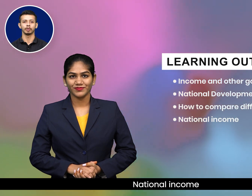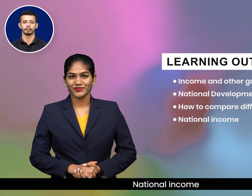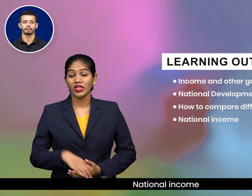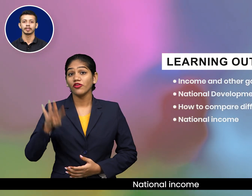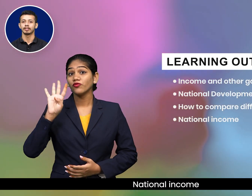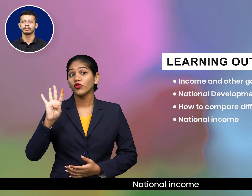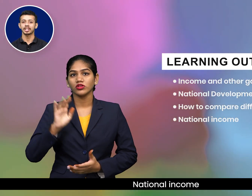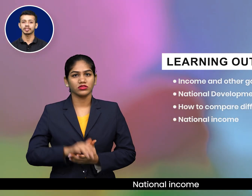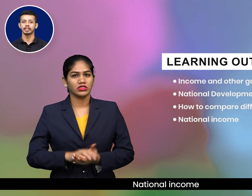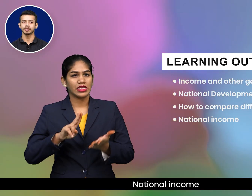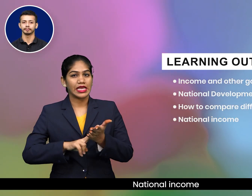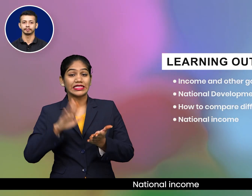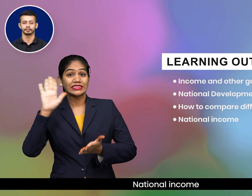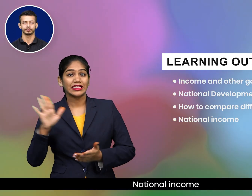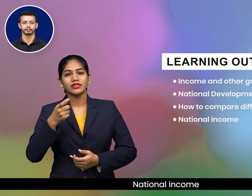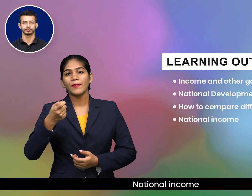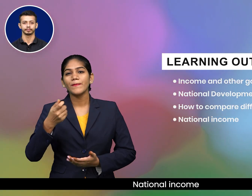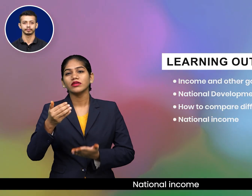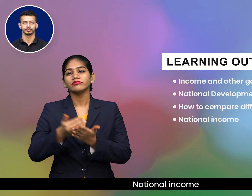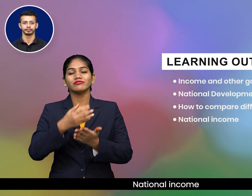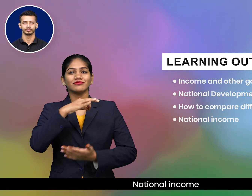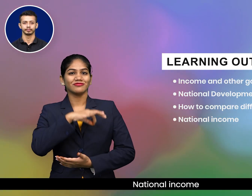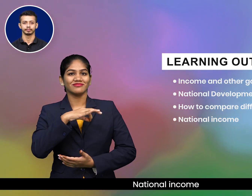Number 4. National income.